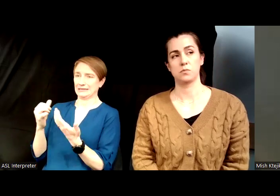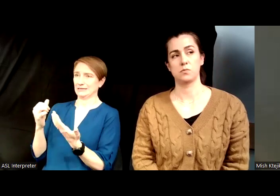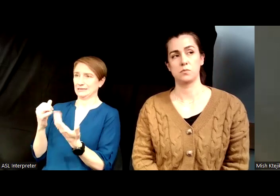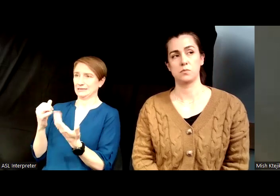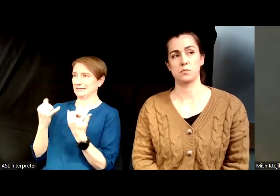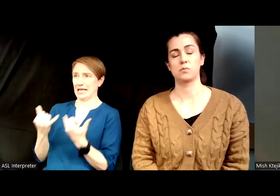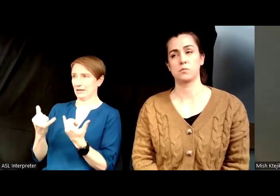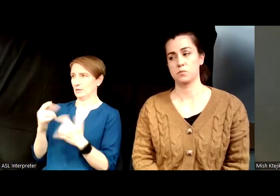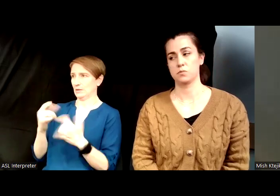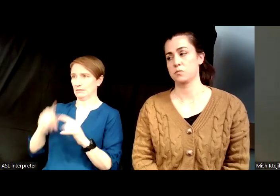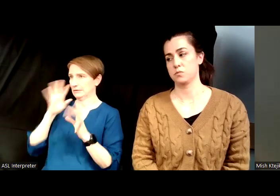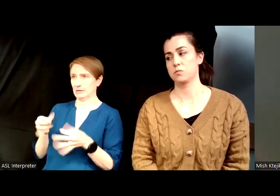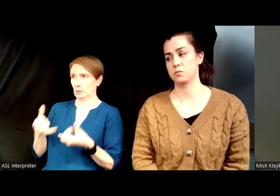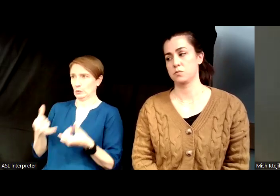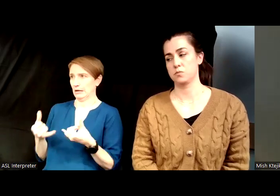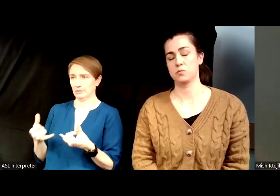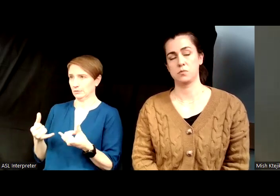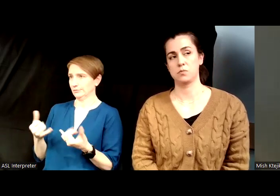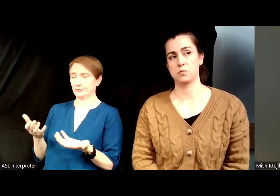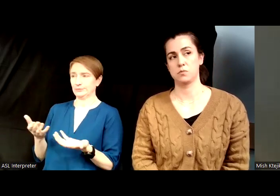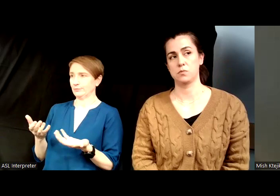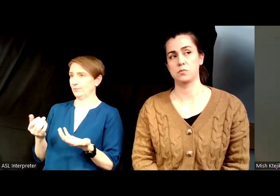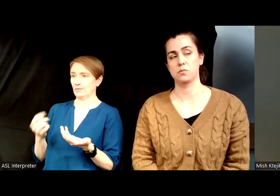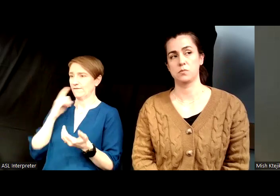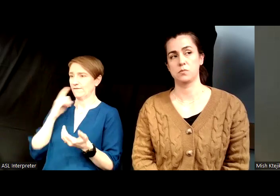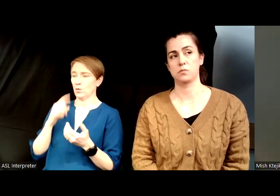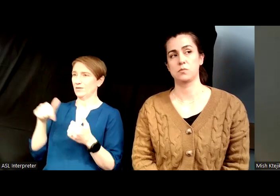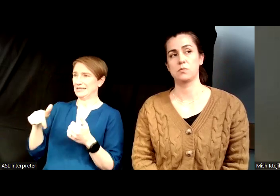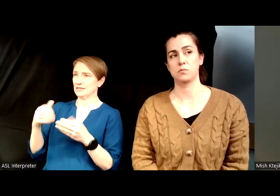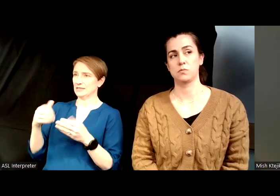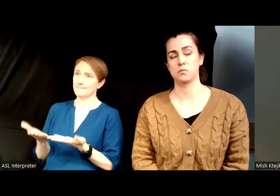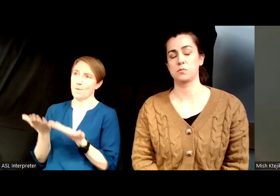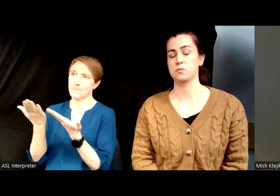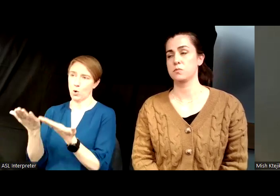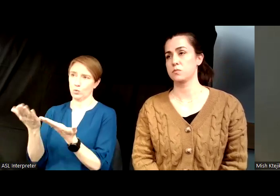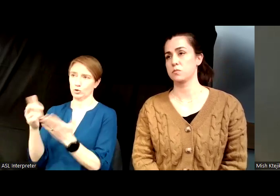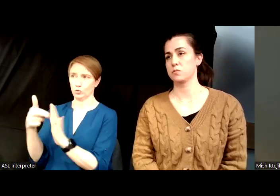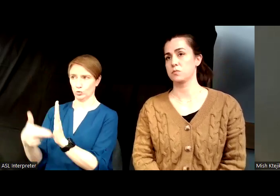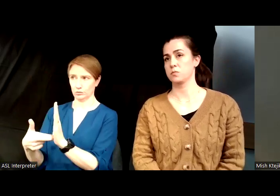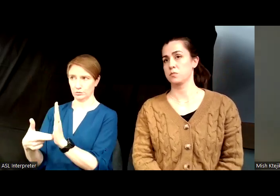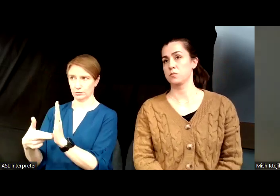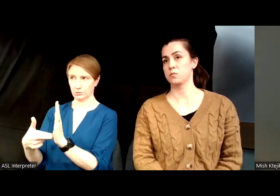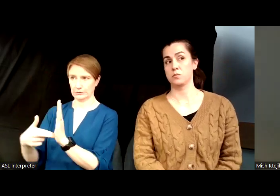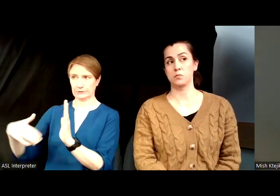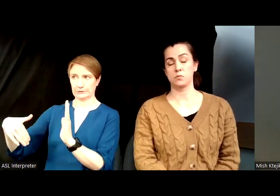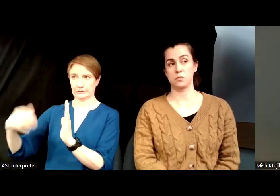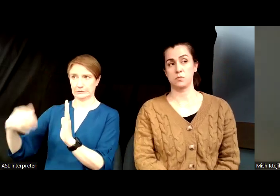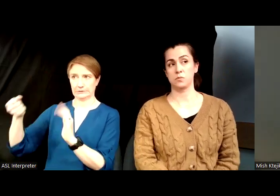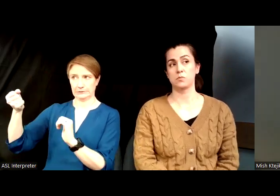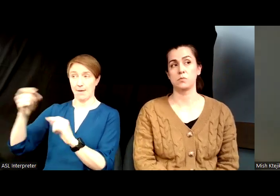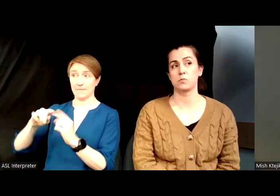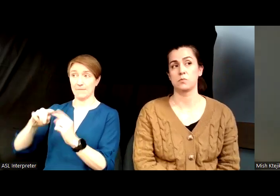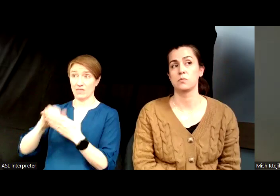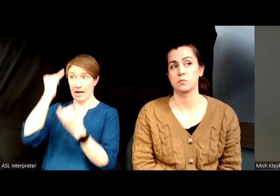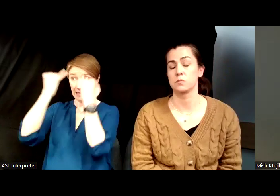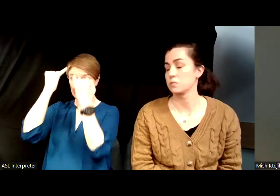say today for putting out in these proposed rules, but ideas noted,